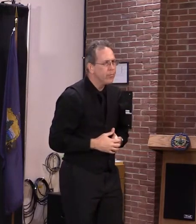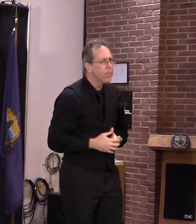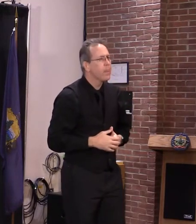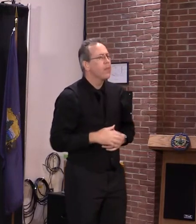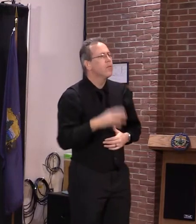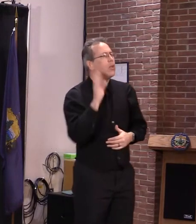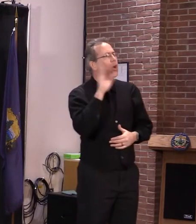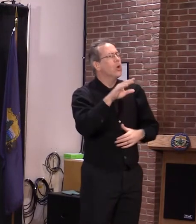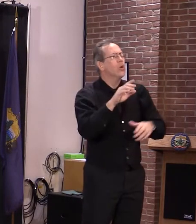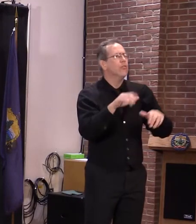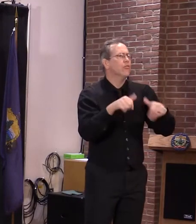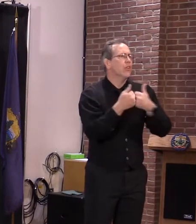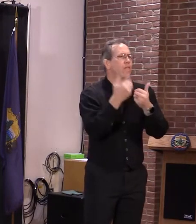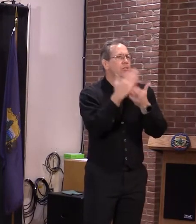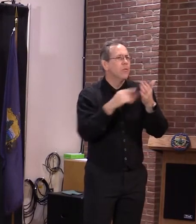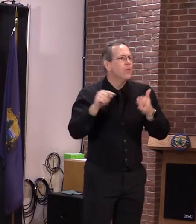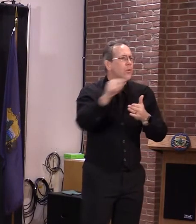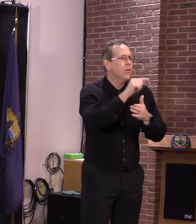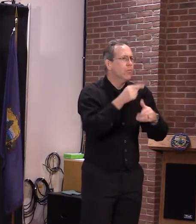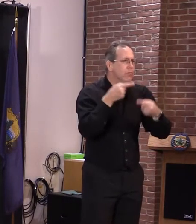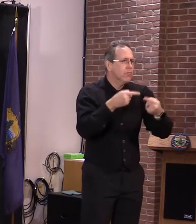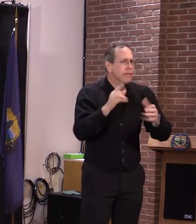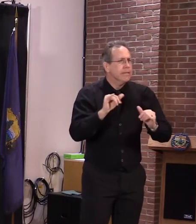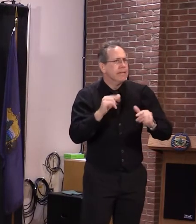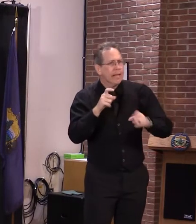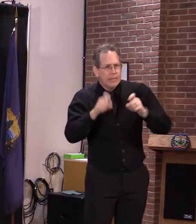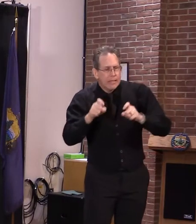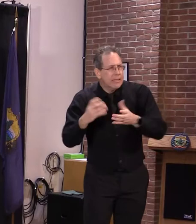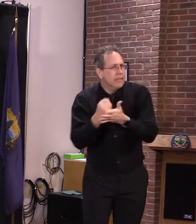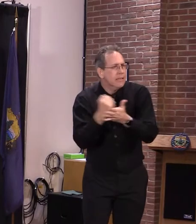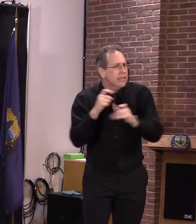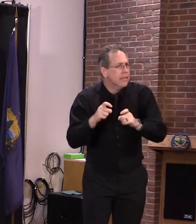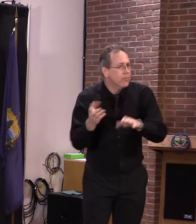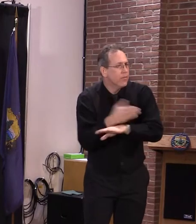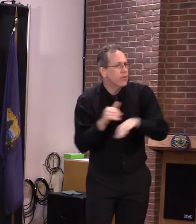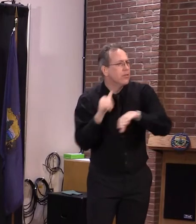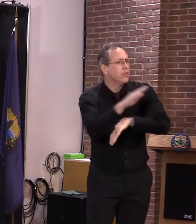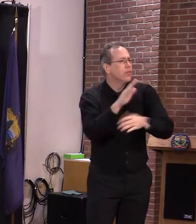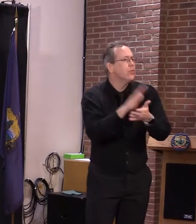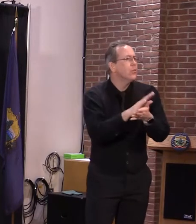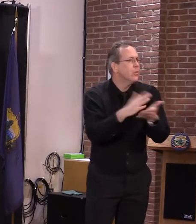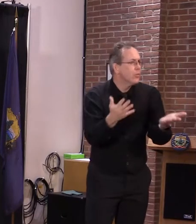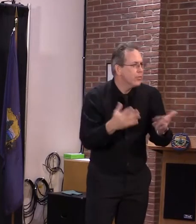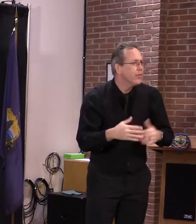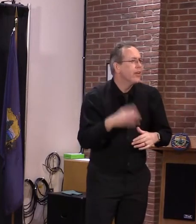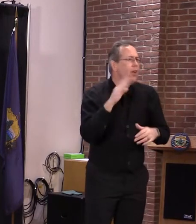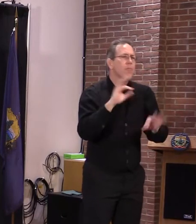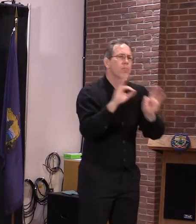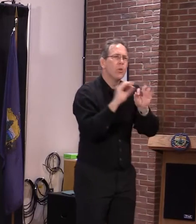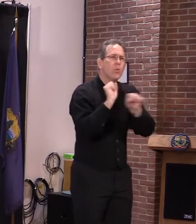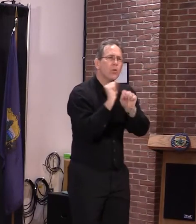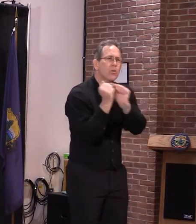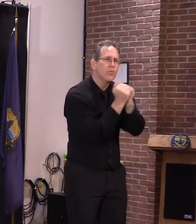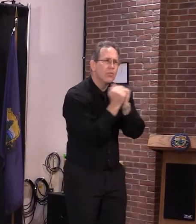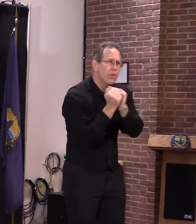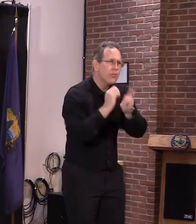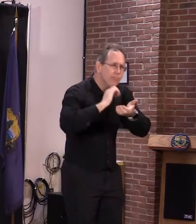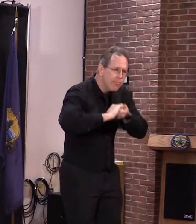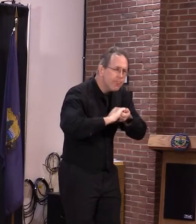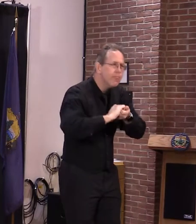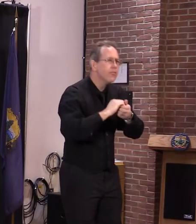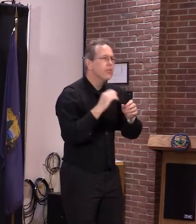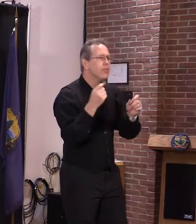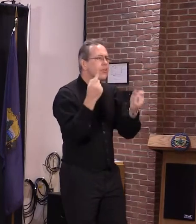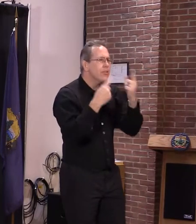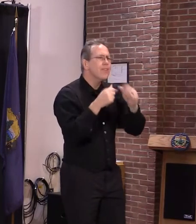we've seen in schools during the pandemic. But we are working together as we speak, and I'm confident as we get through this moment